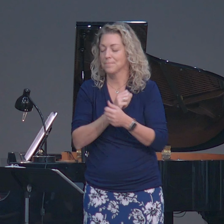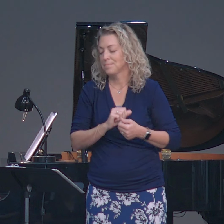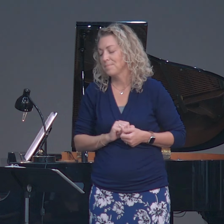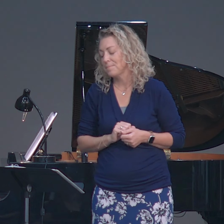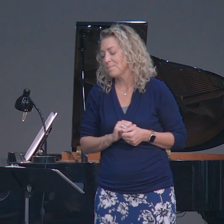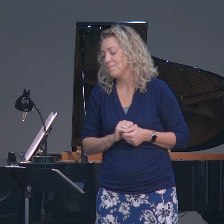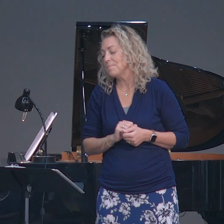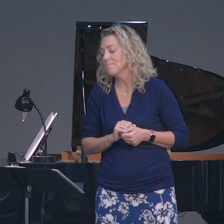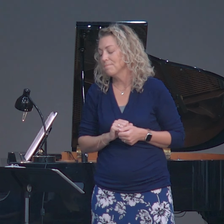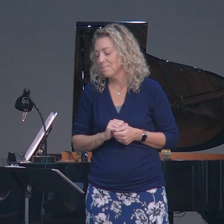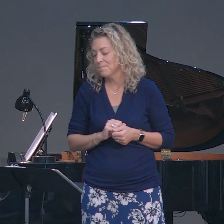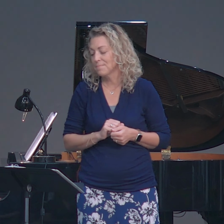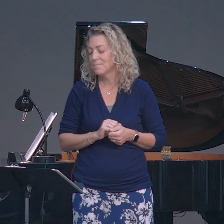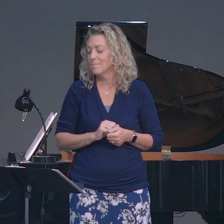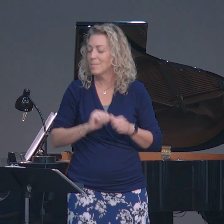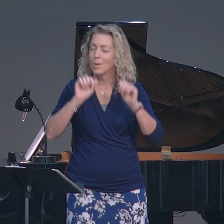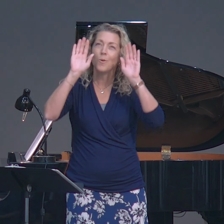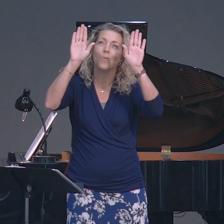joy.